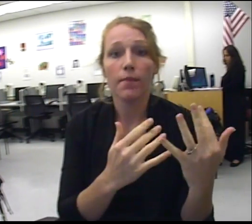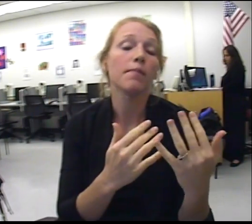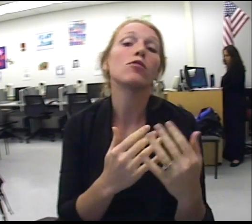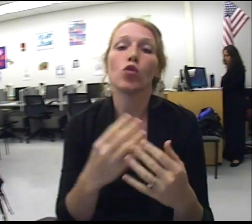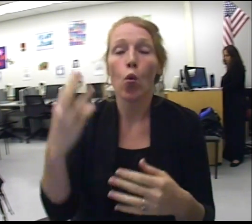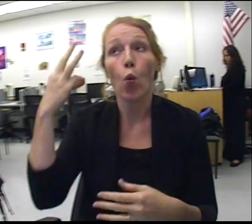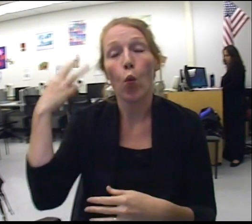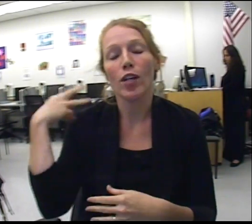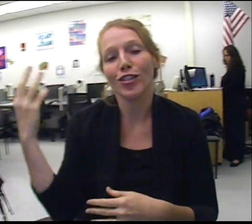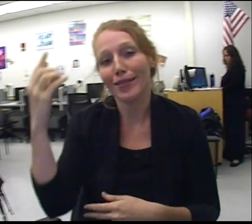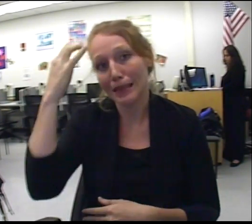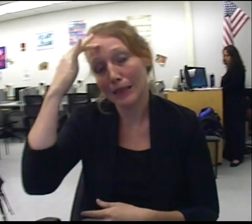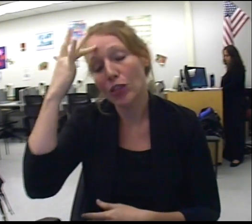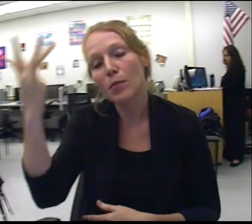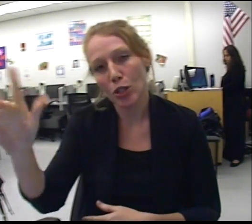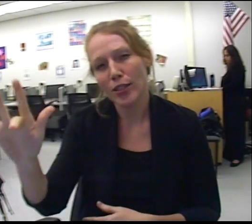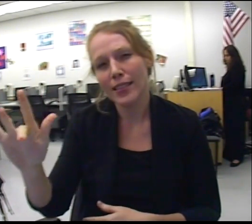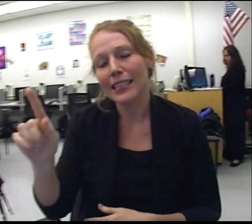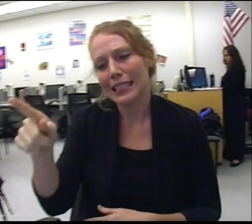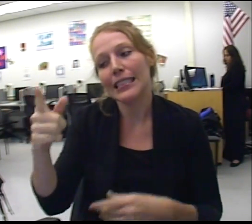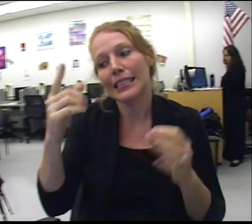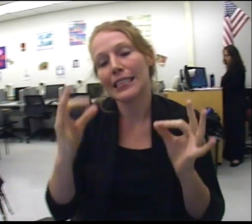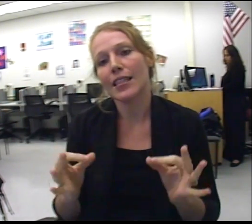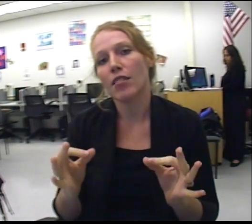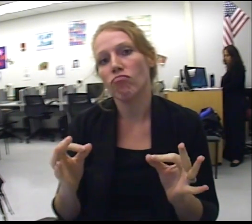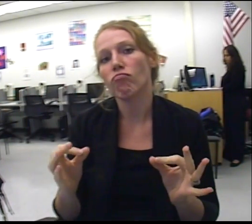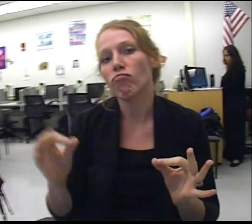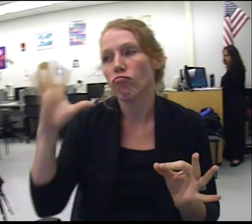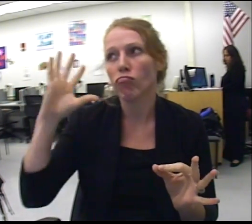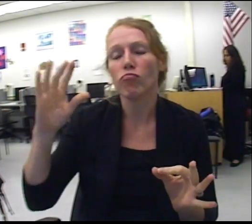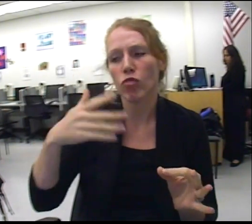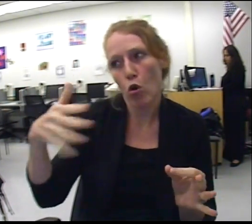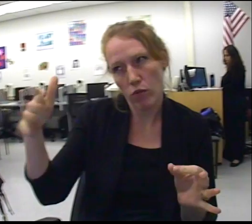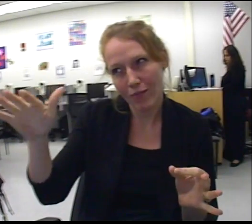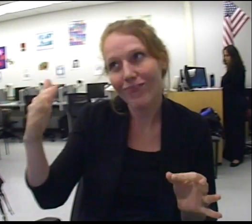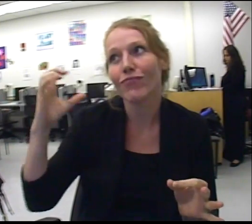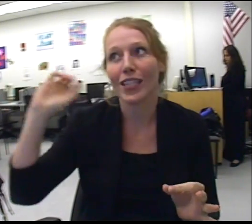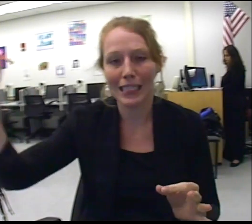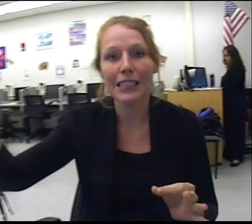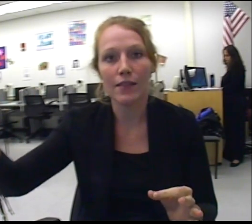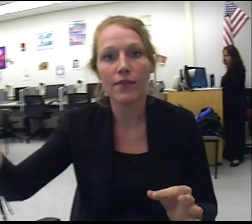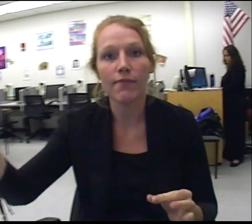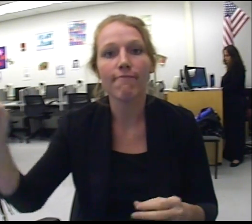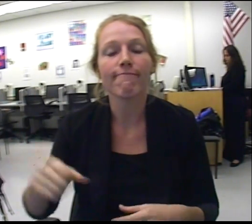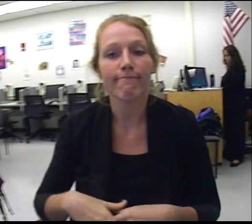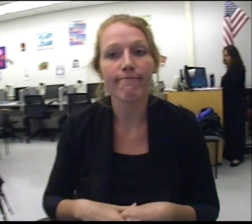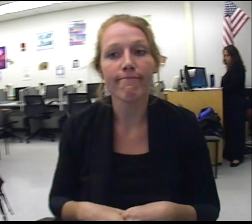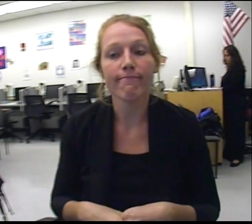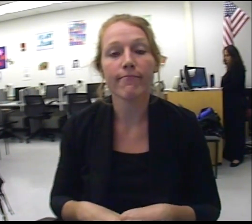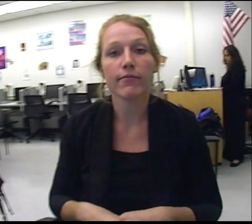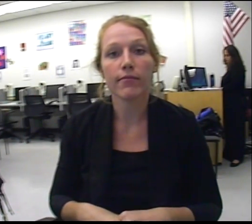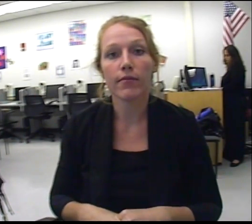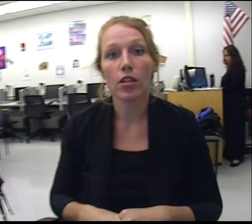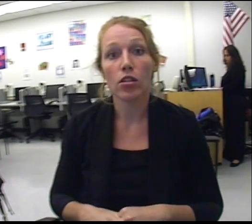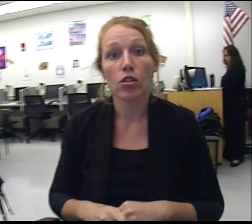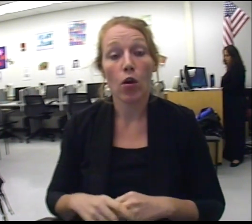So the first year, here we have our colonies getting an army together, and they've won some